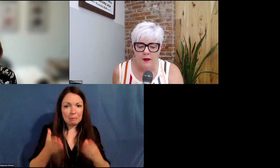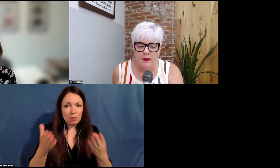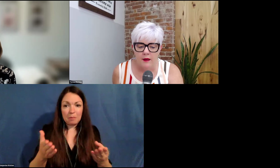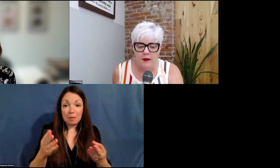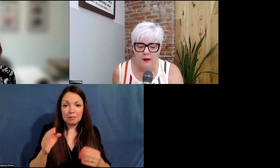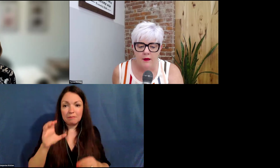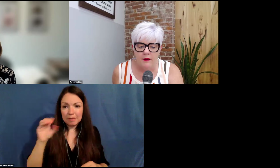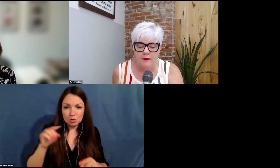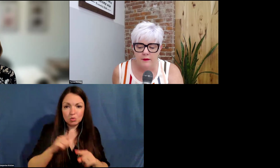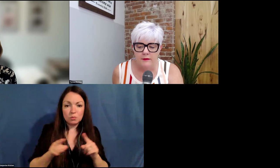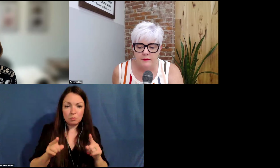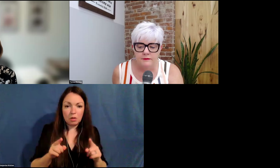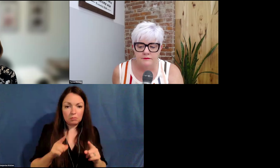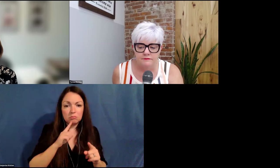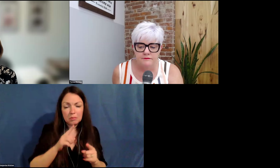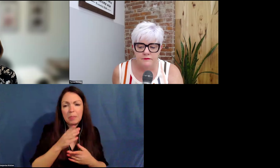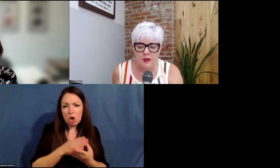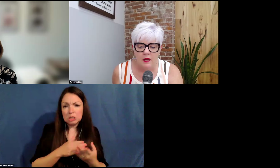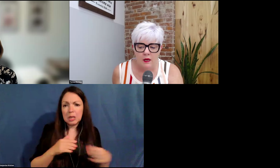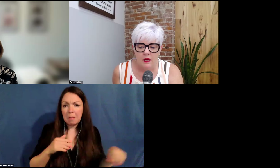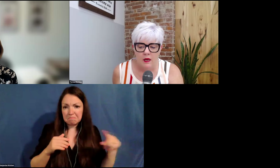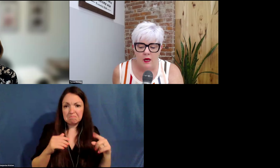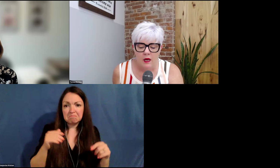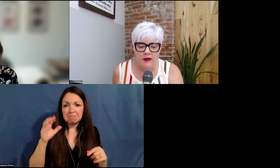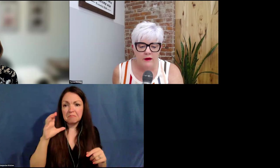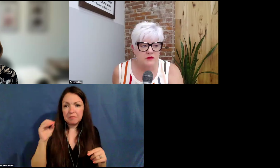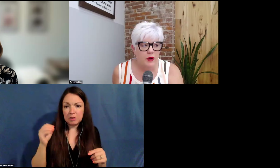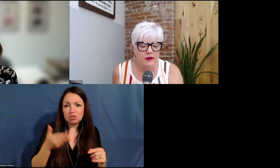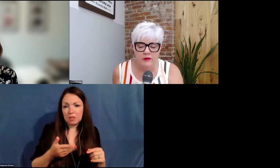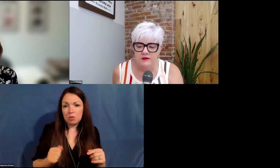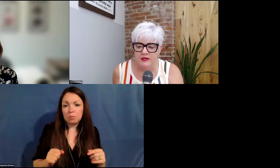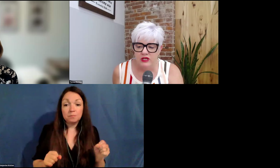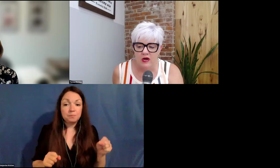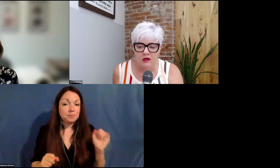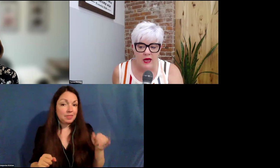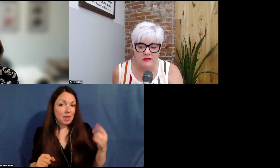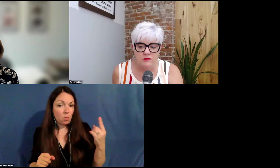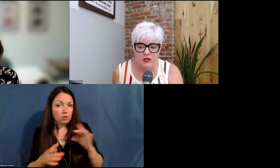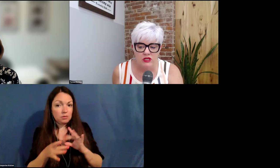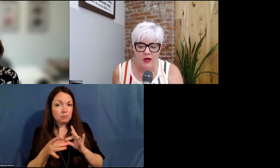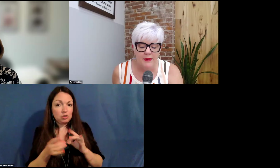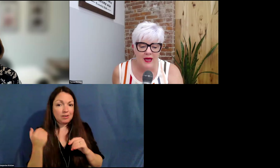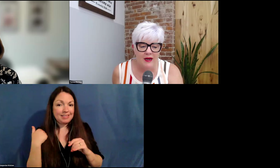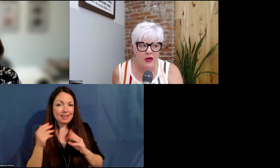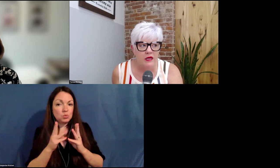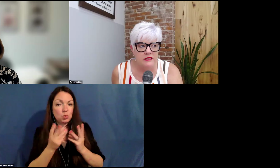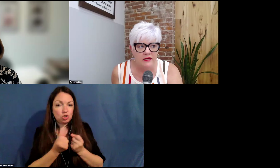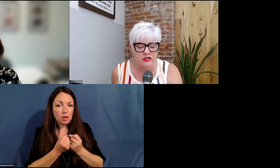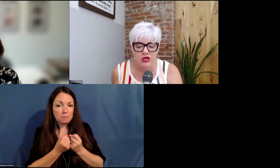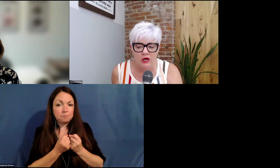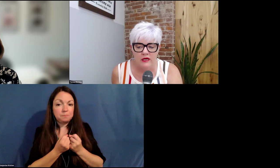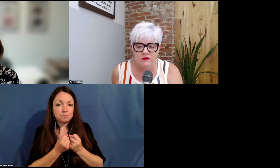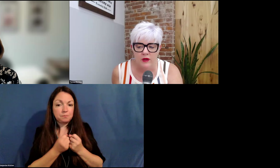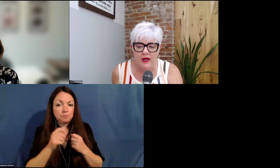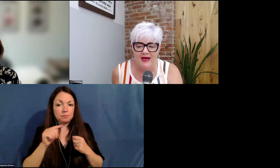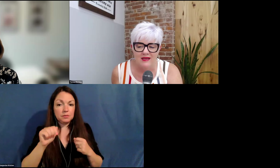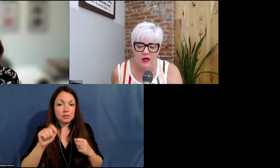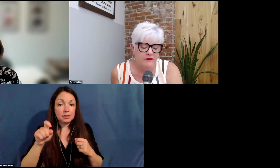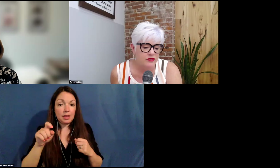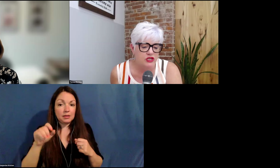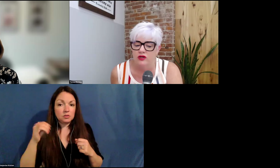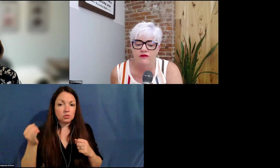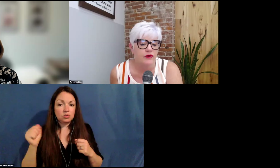but there are vendors out there, absolutely. That was one that was mentioned at our last workshop, and TaxJar is one that